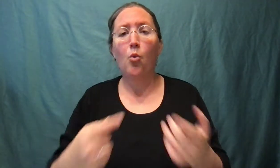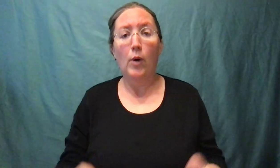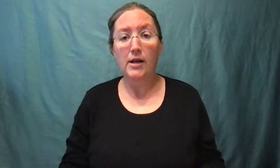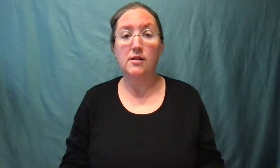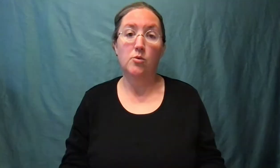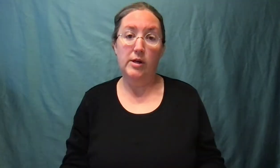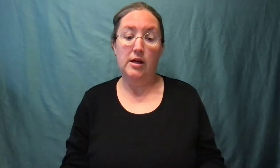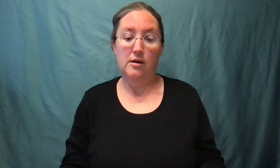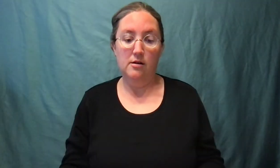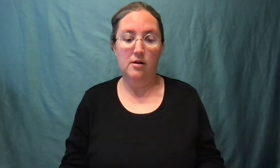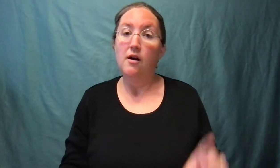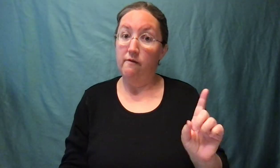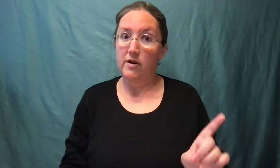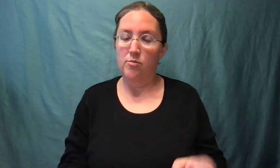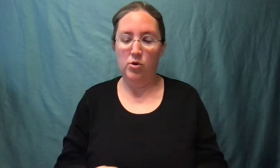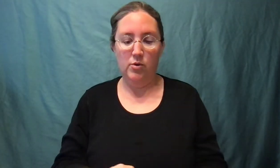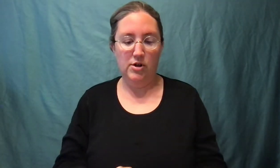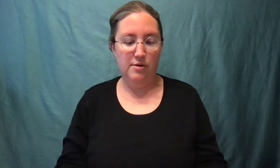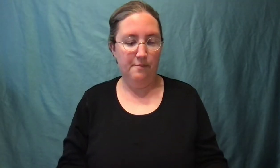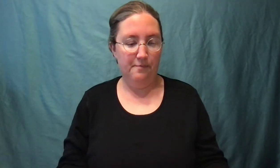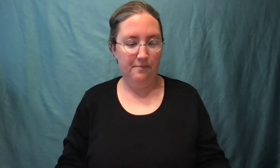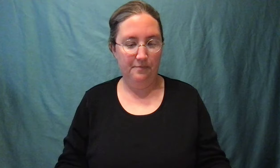when is the weekend? Very important question.